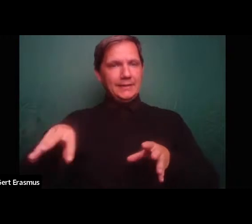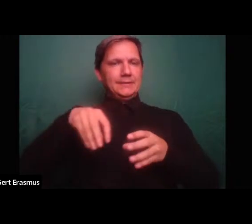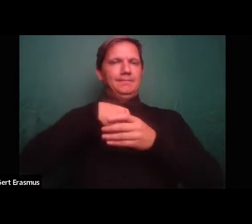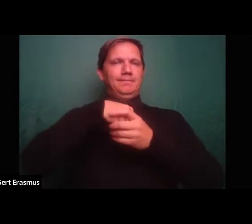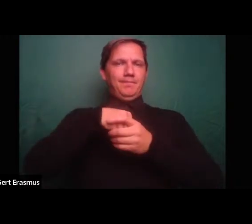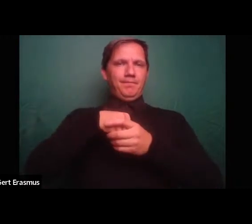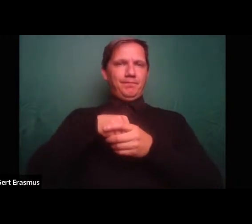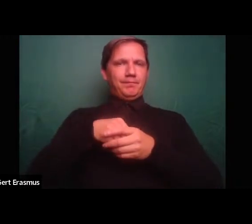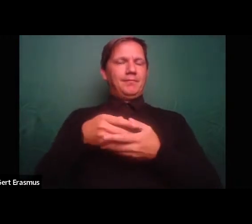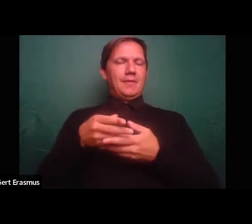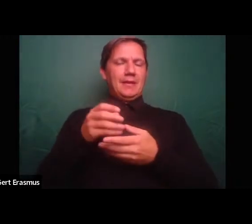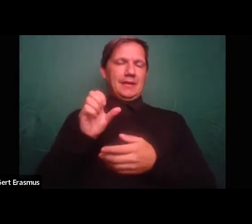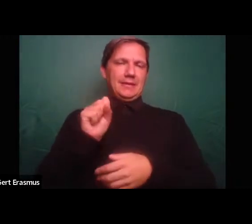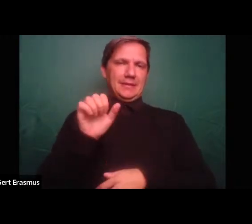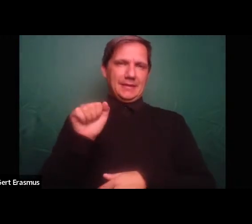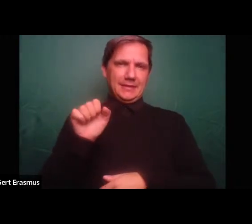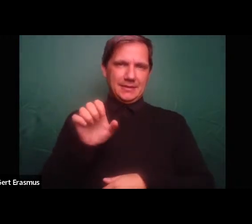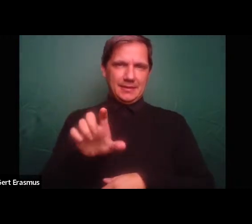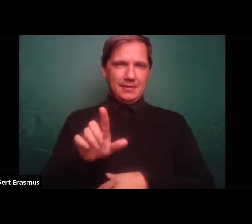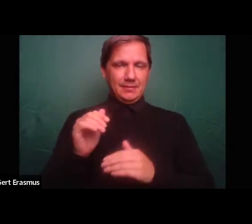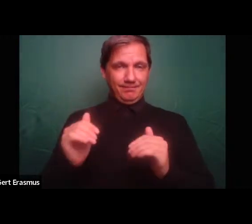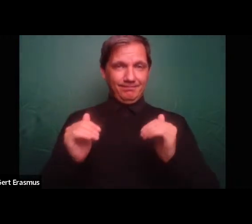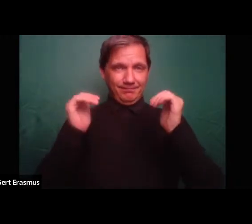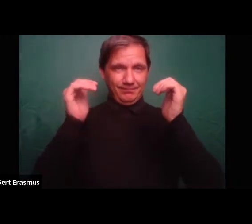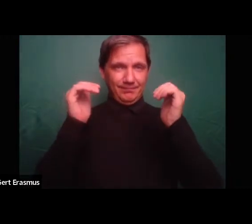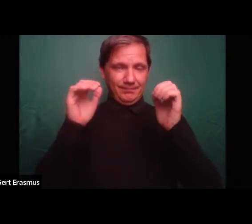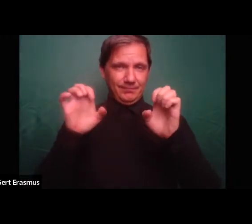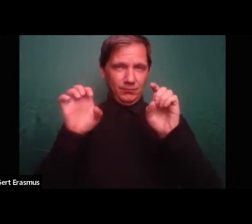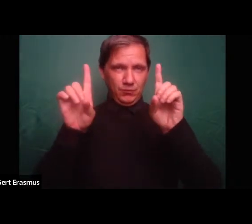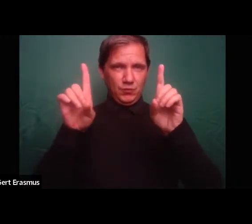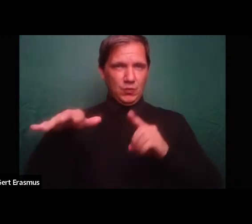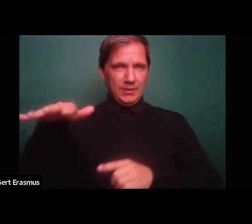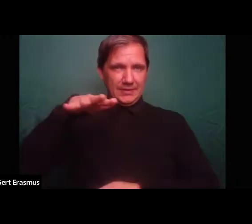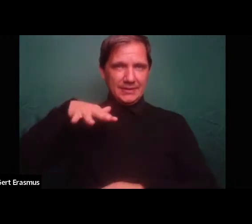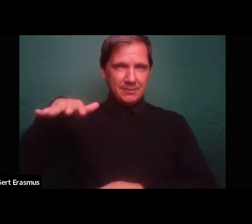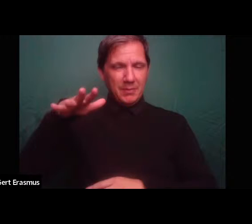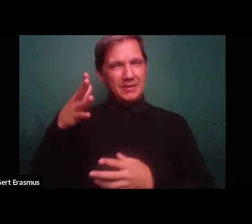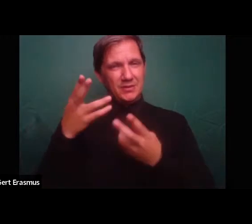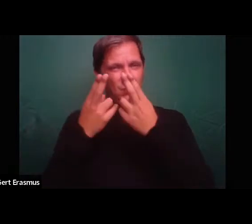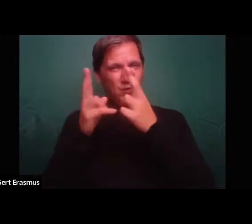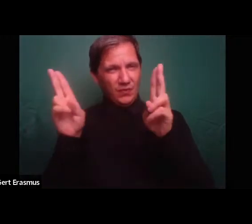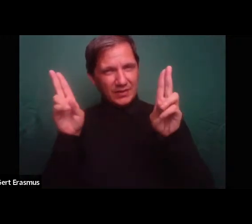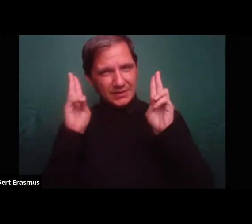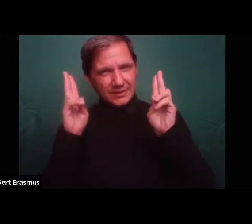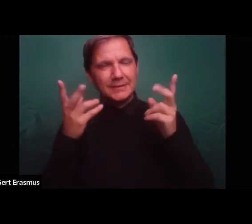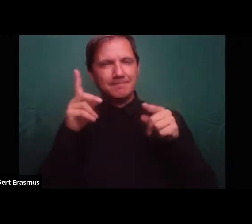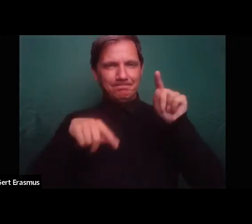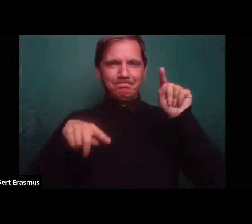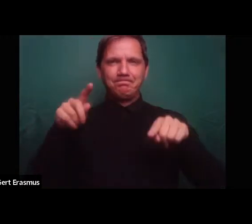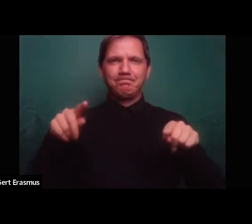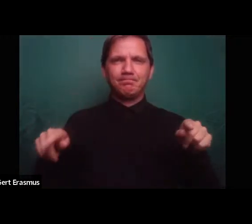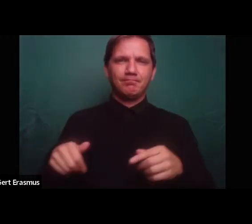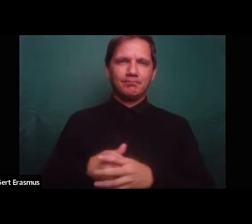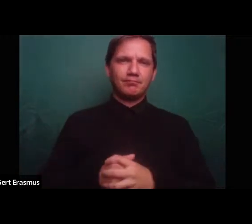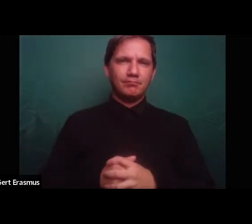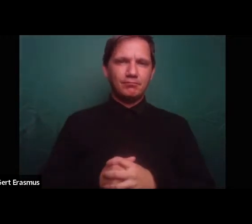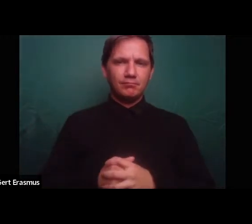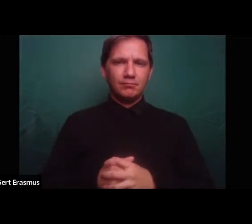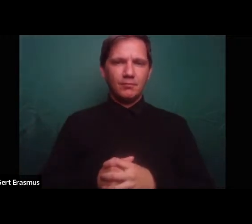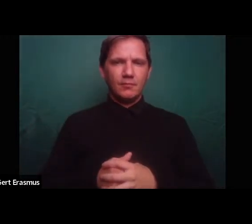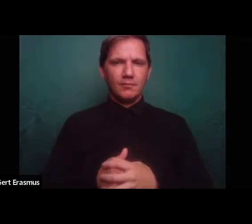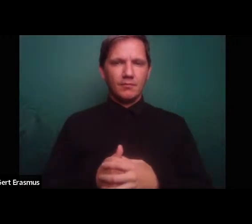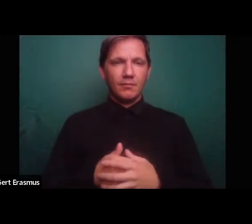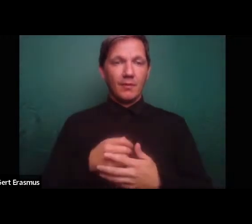education space, as well as deal with the legacies of the very elitist way in which higher education has